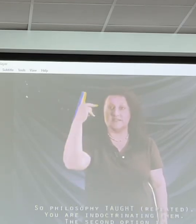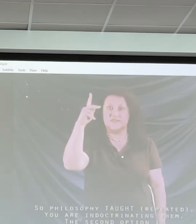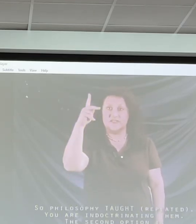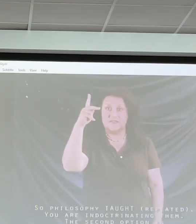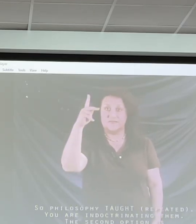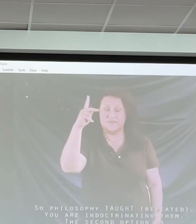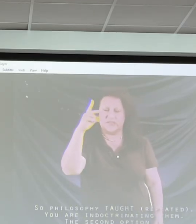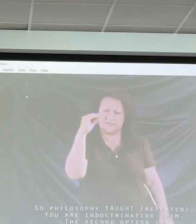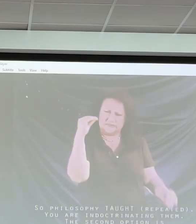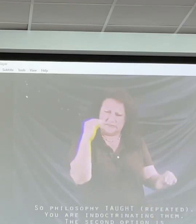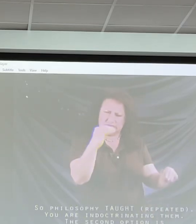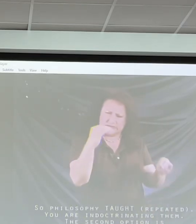philosophy,